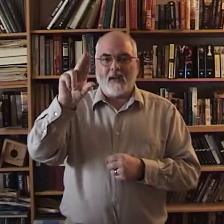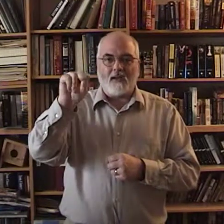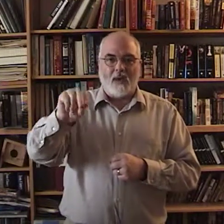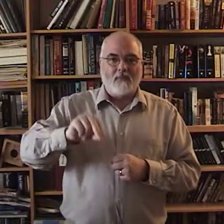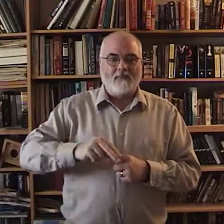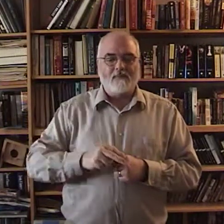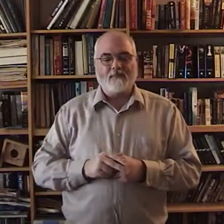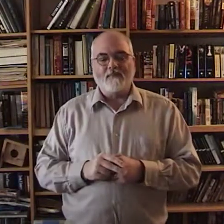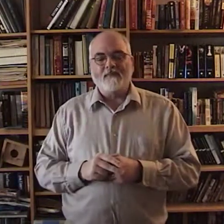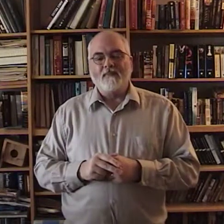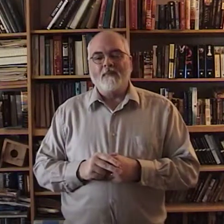No.